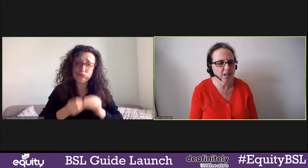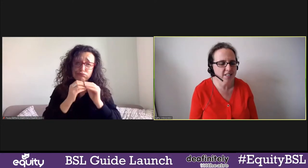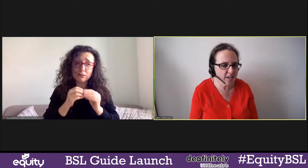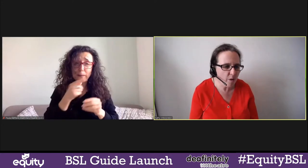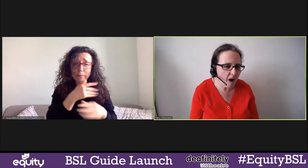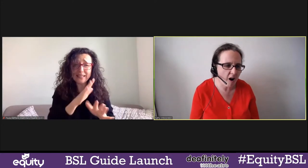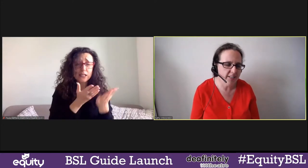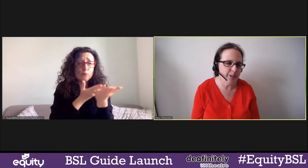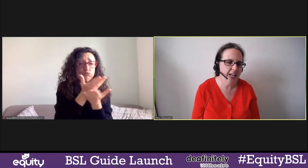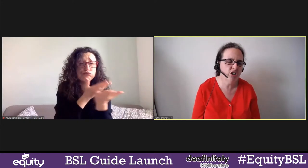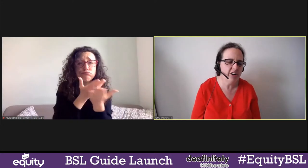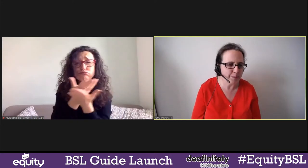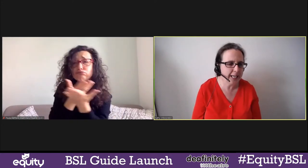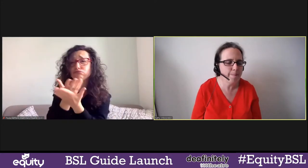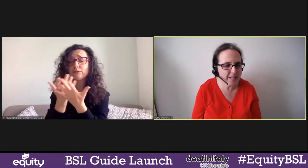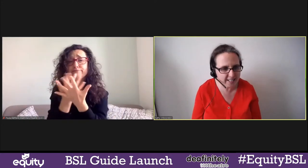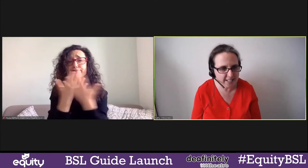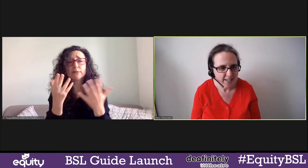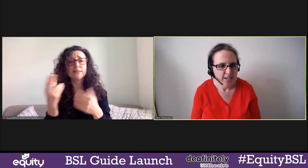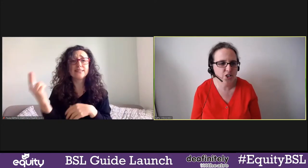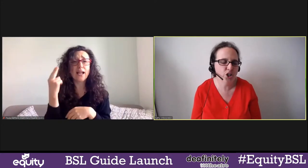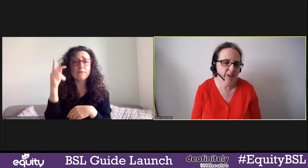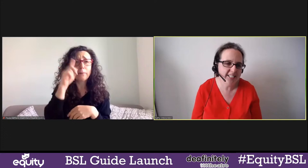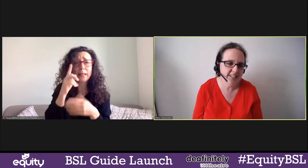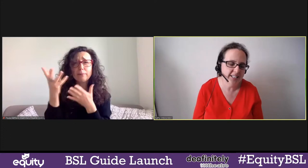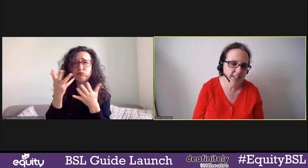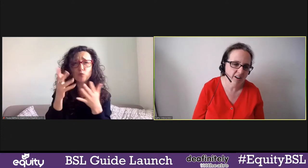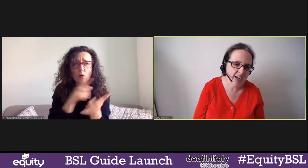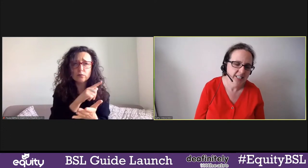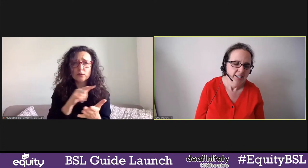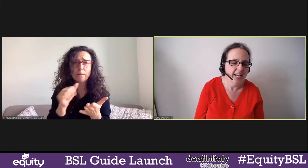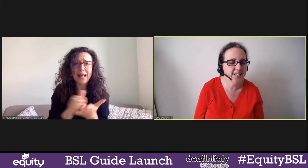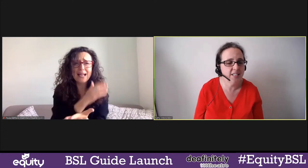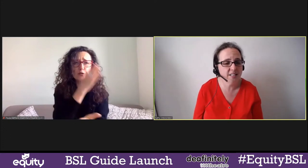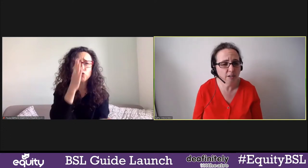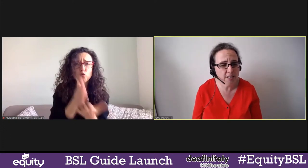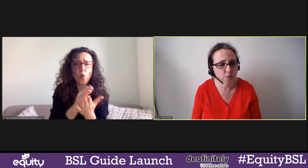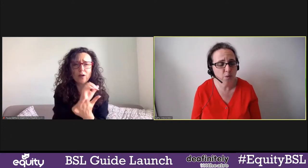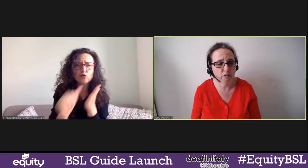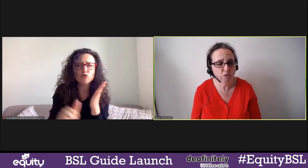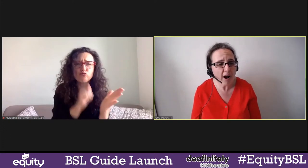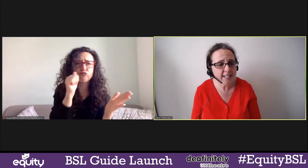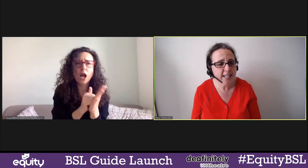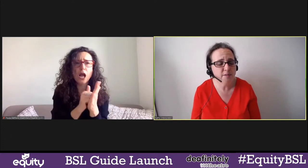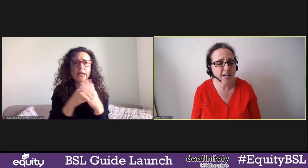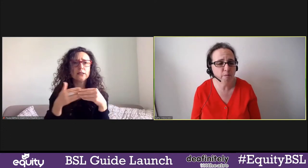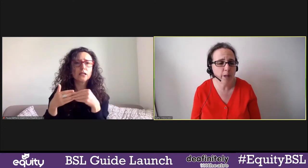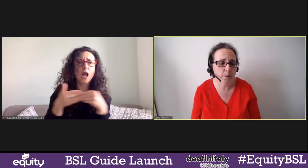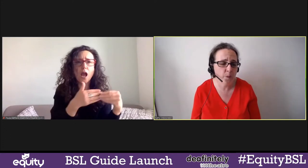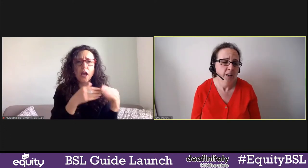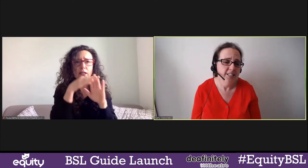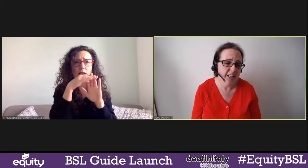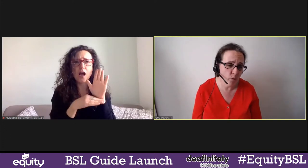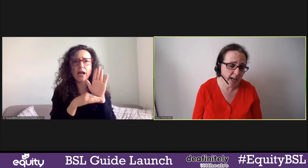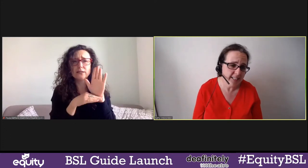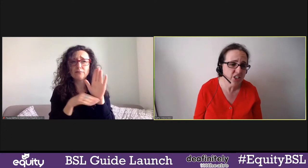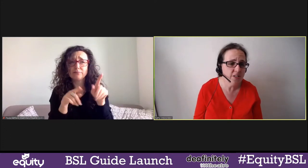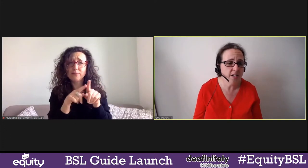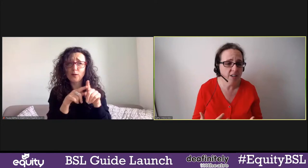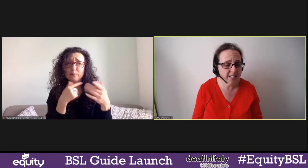so hard and been incredibly committed to creating this guide. He's consulted with a variety of deaf people, deaf organisations, ourselves